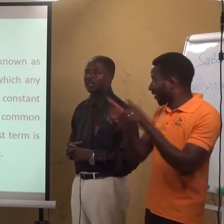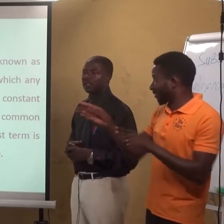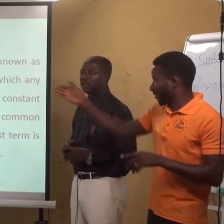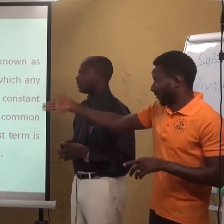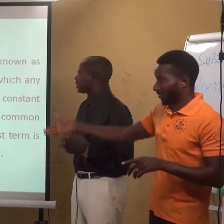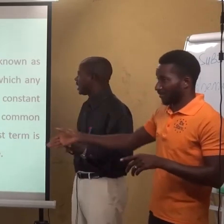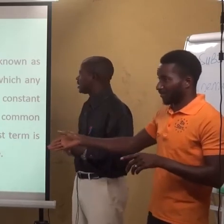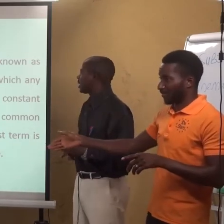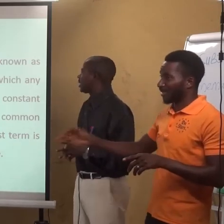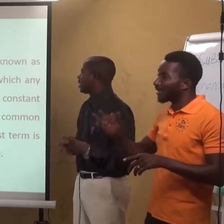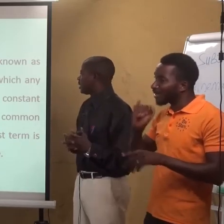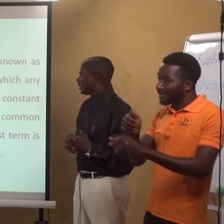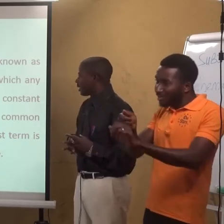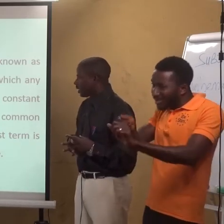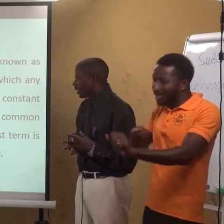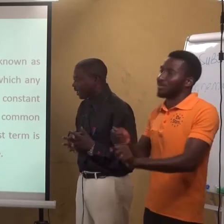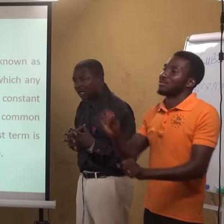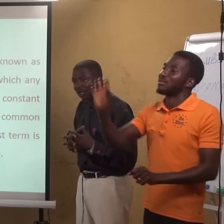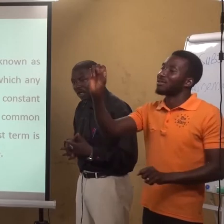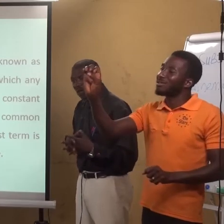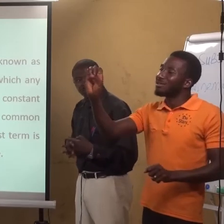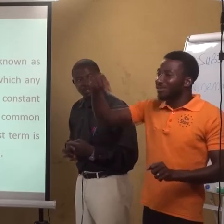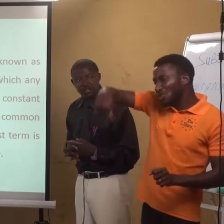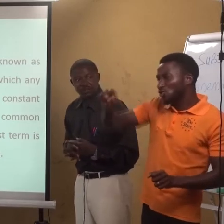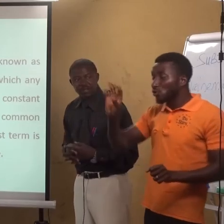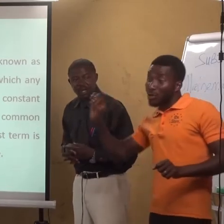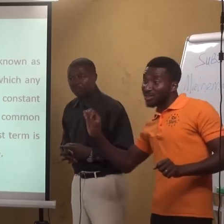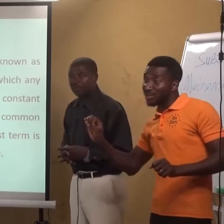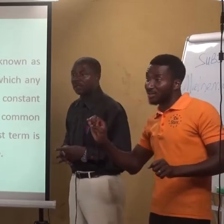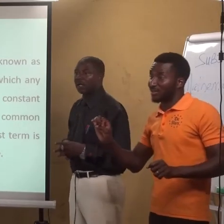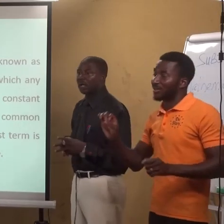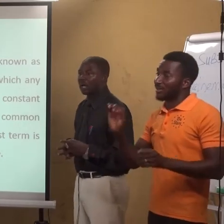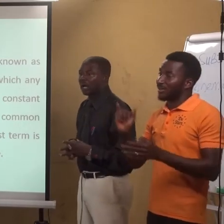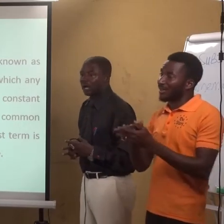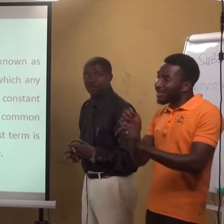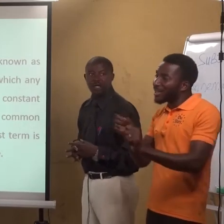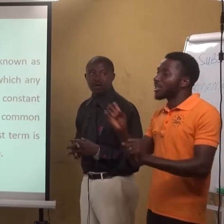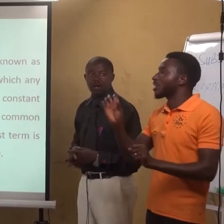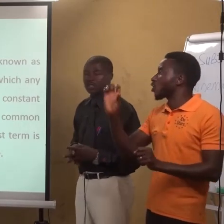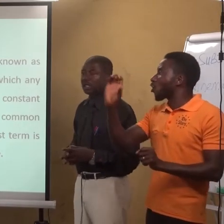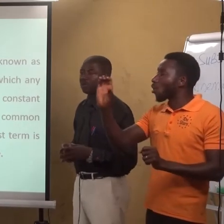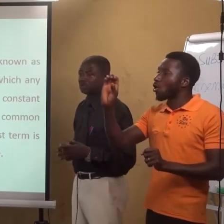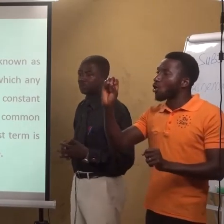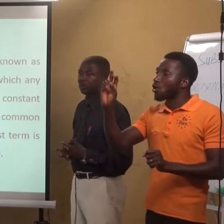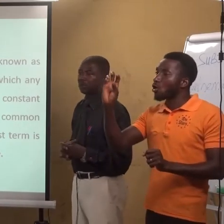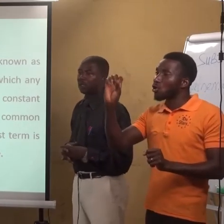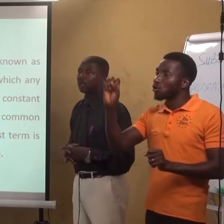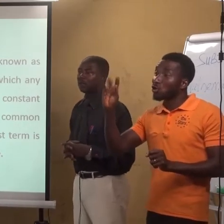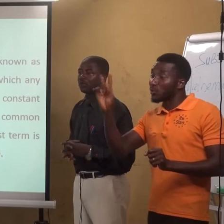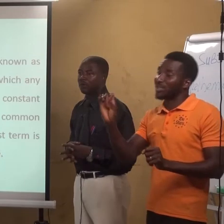sequence that the consecutive terms are having a constant